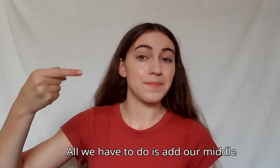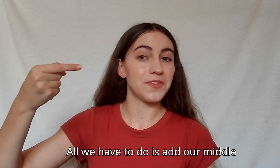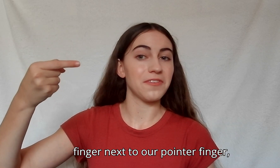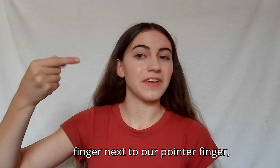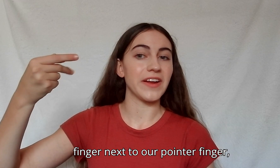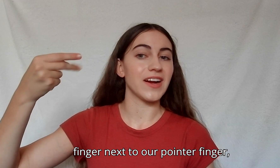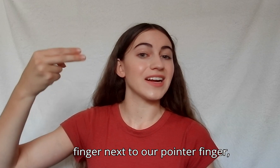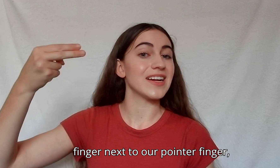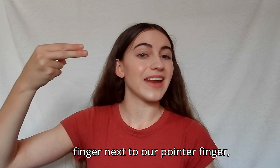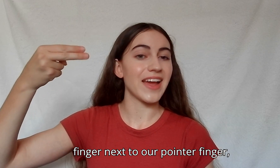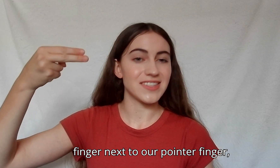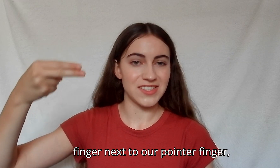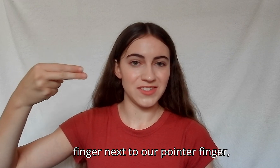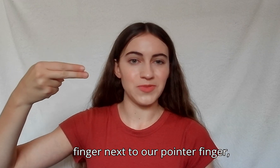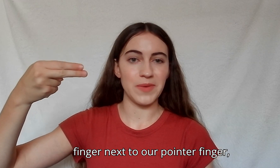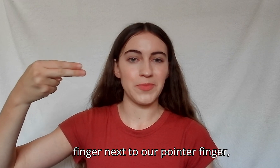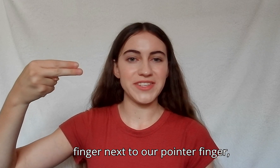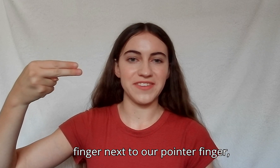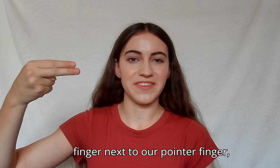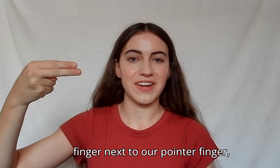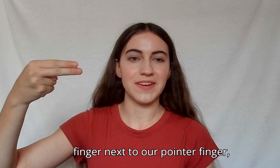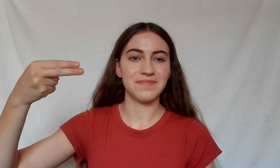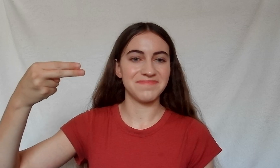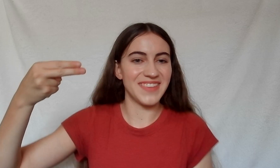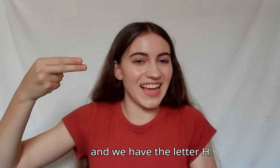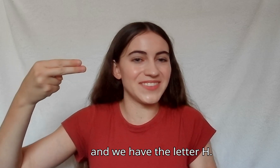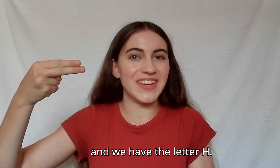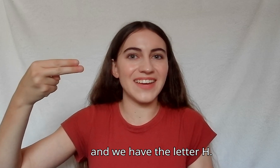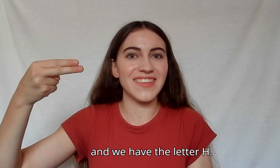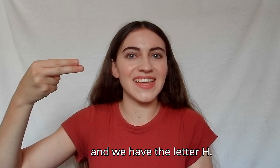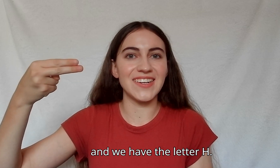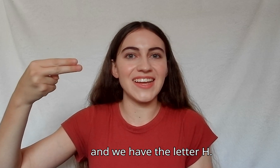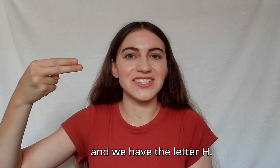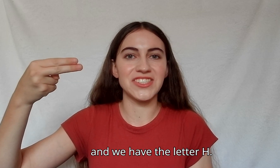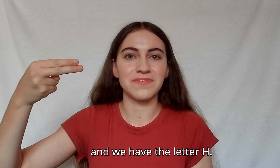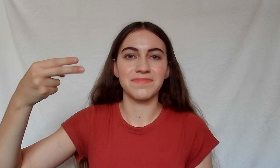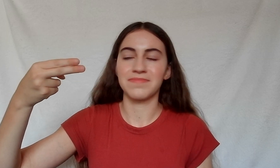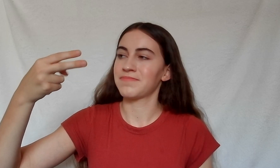middle finger next to our pointer finger, and we have the letter H.